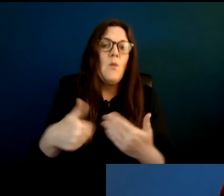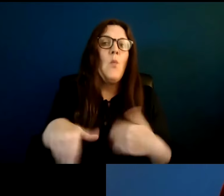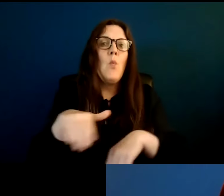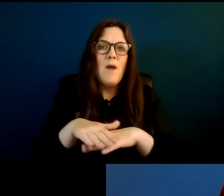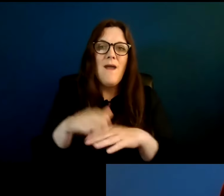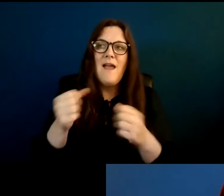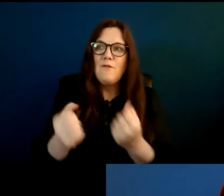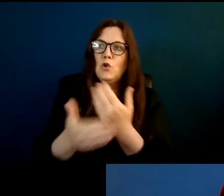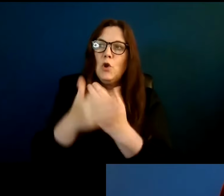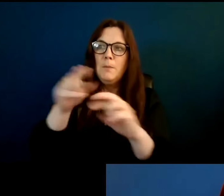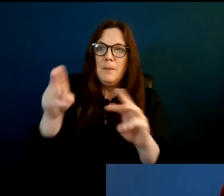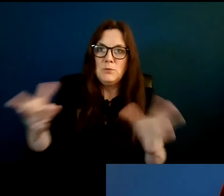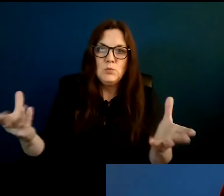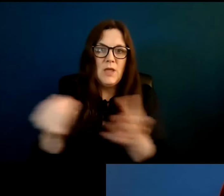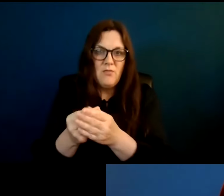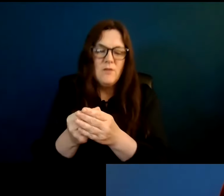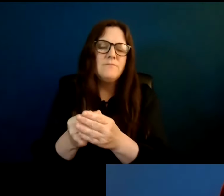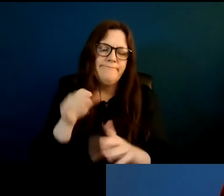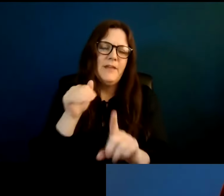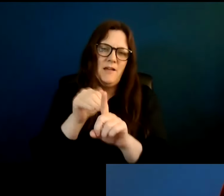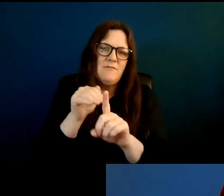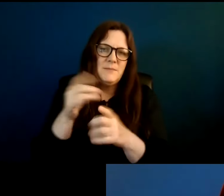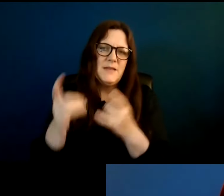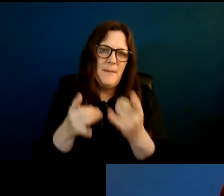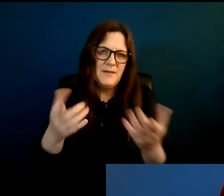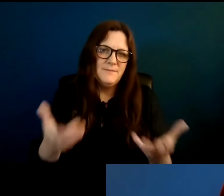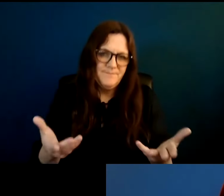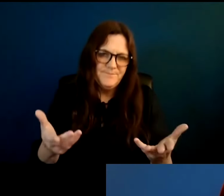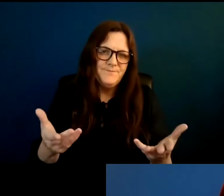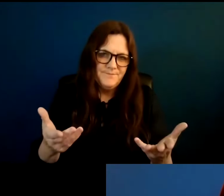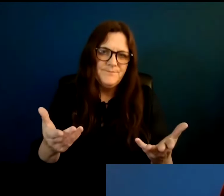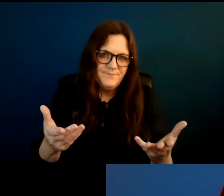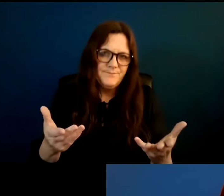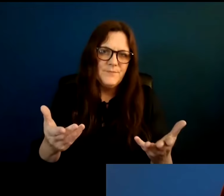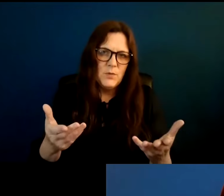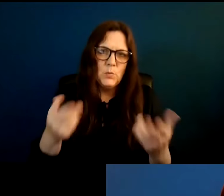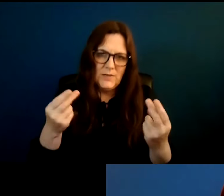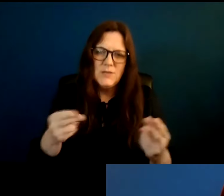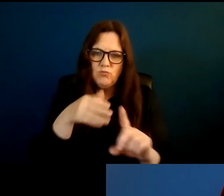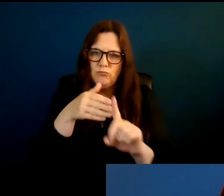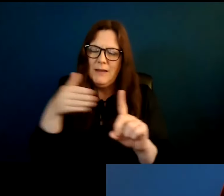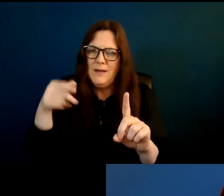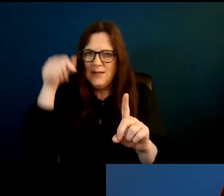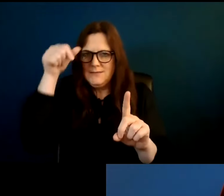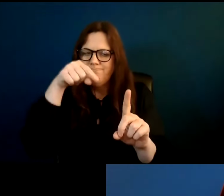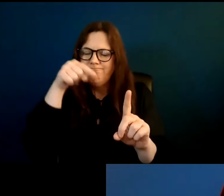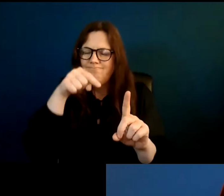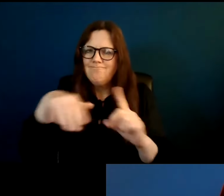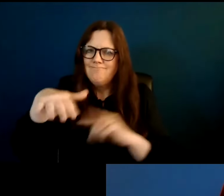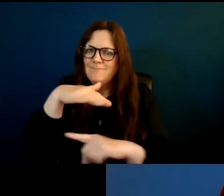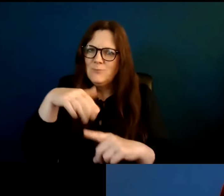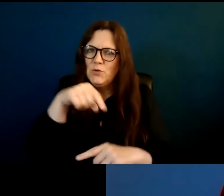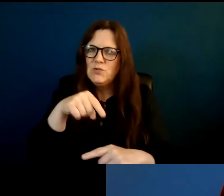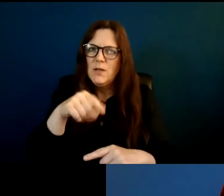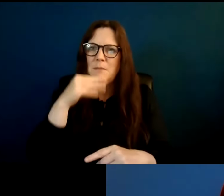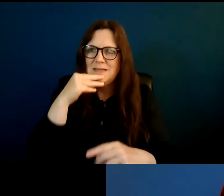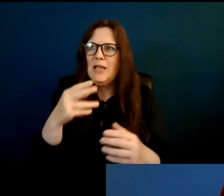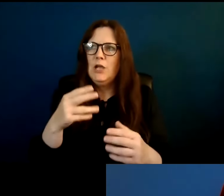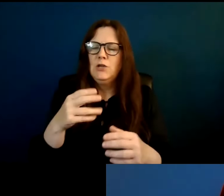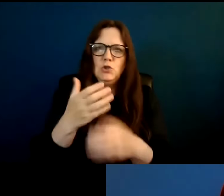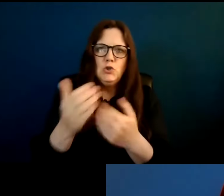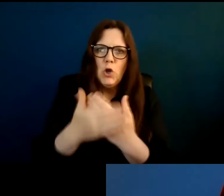gather, that's where harassment will happen. So, we have to recognize that it clearly shows we need to tackle this